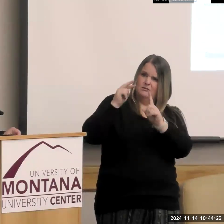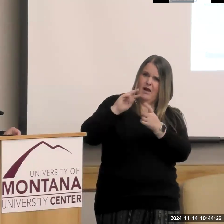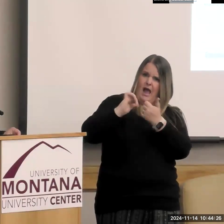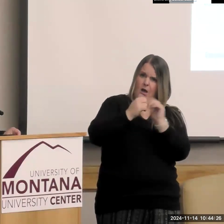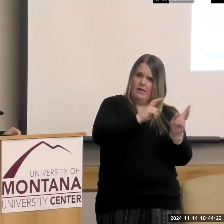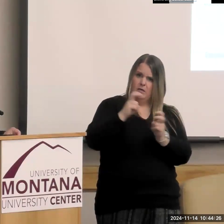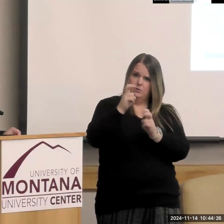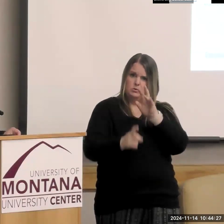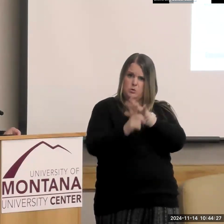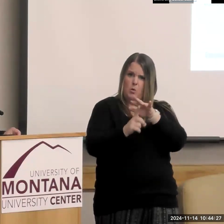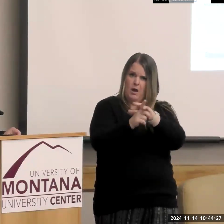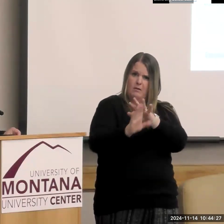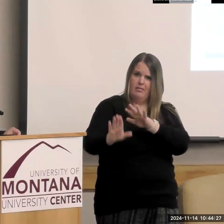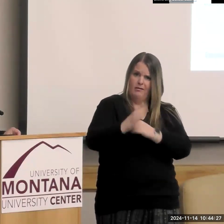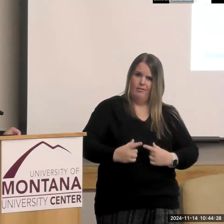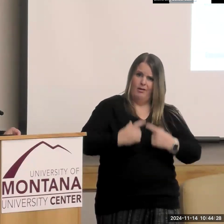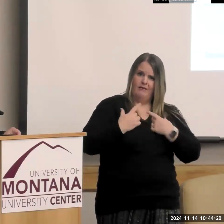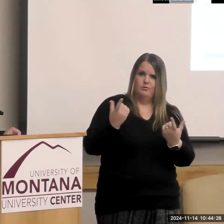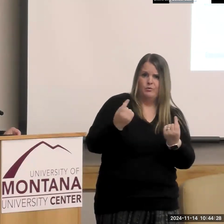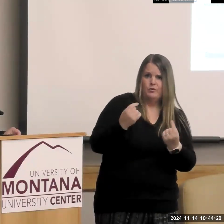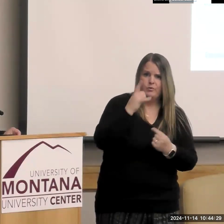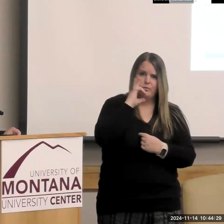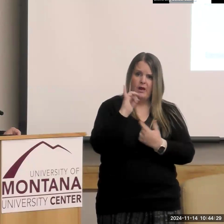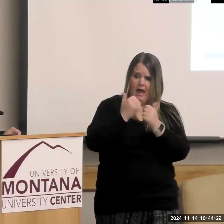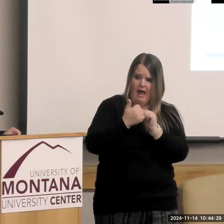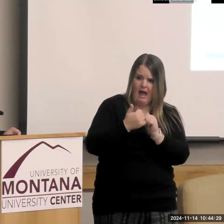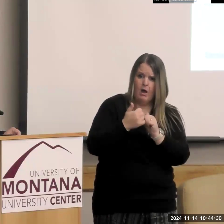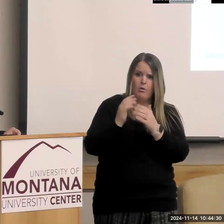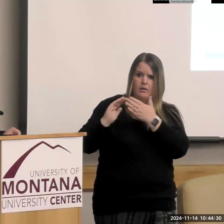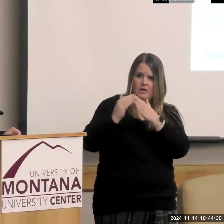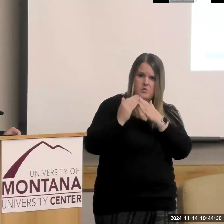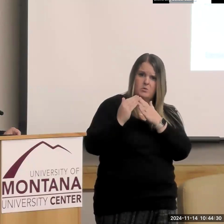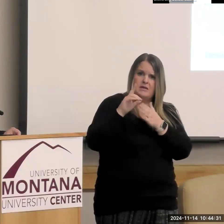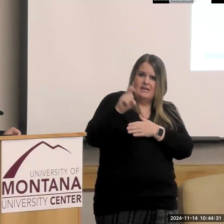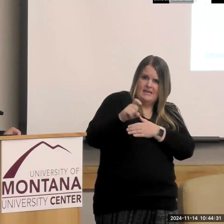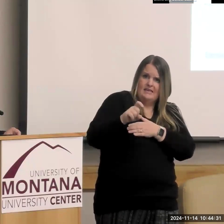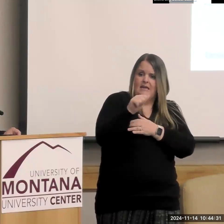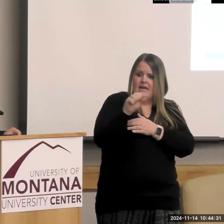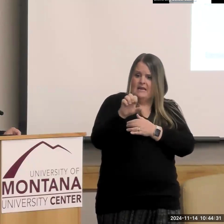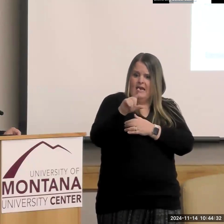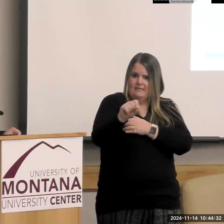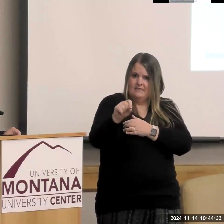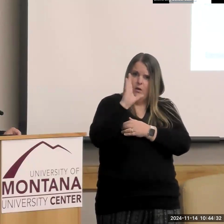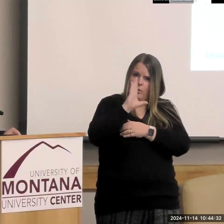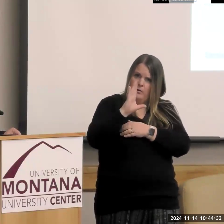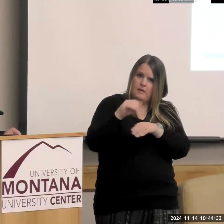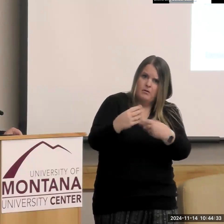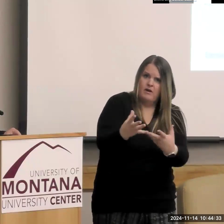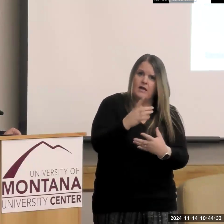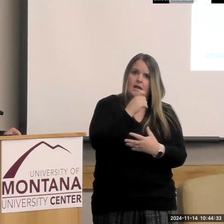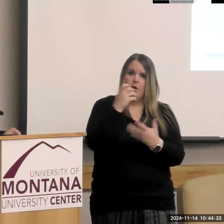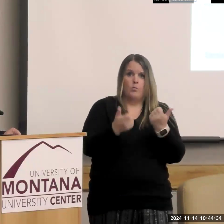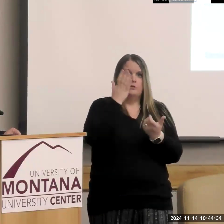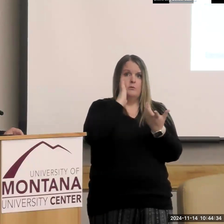in the community, what and how the community assets can be mobilized, and what interventions will be effective. Again, if we're not involving people